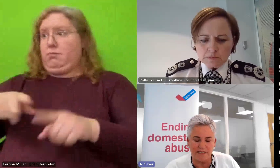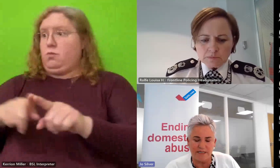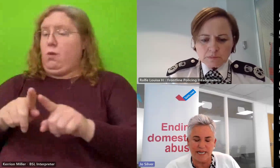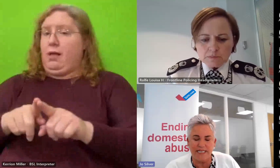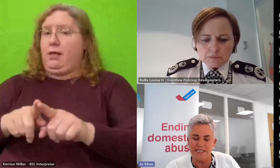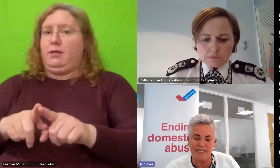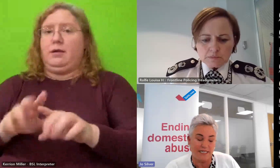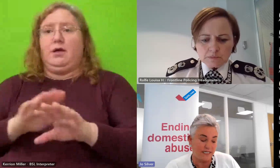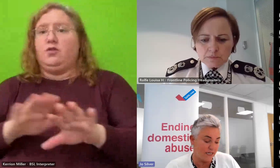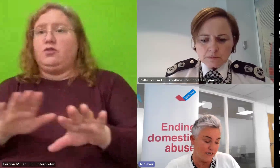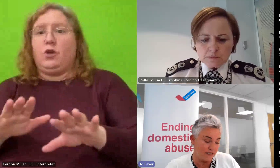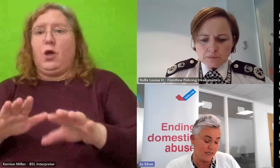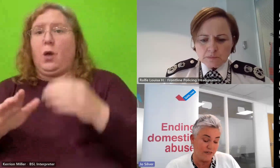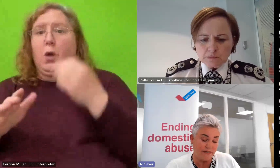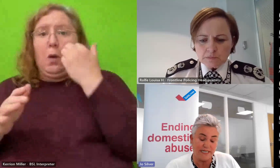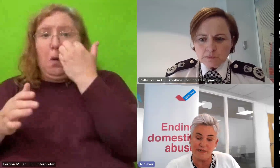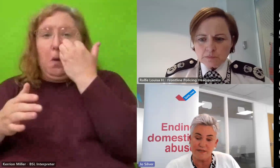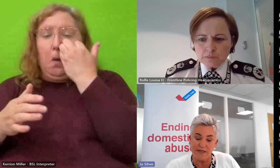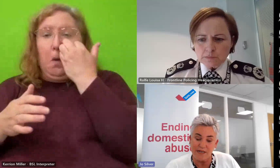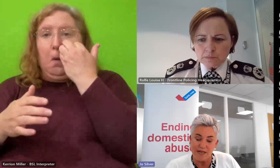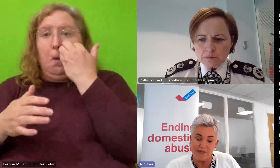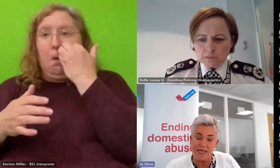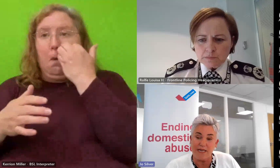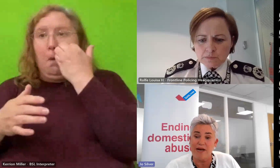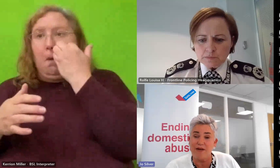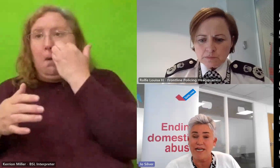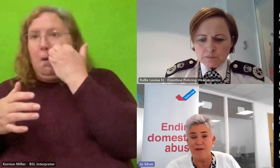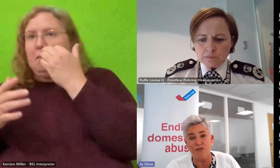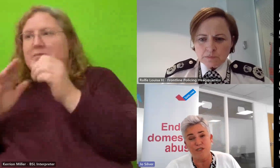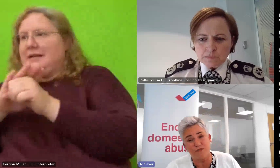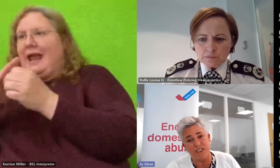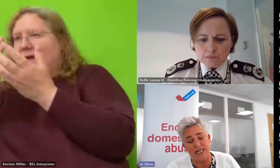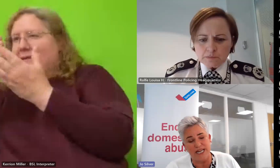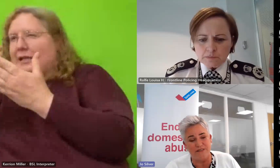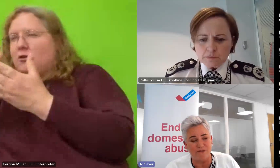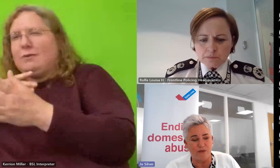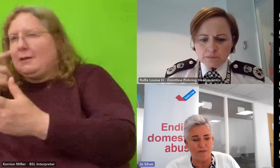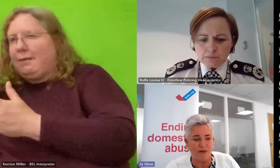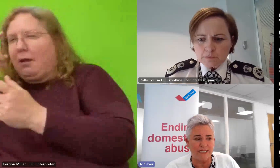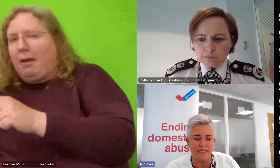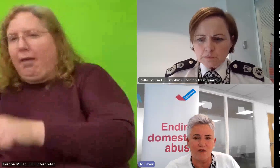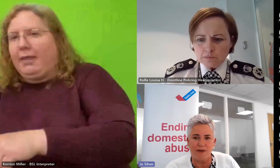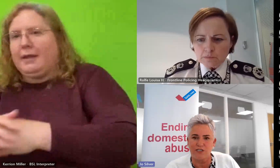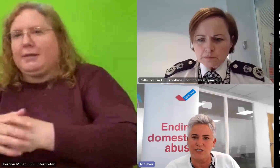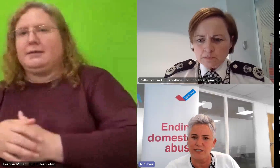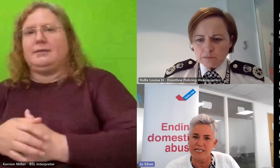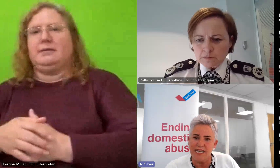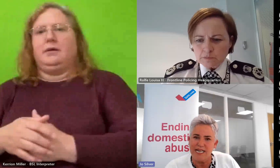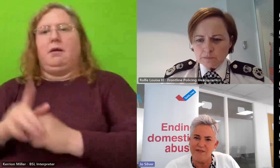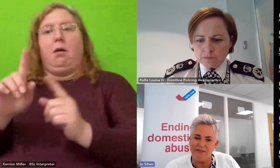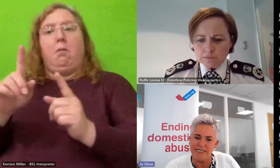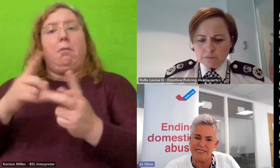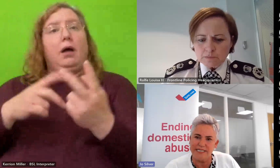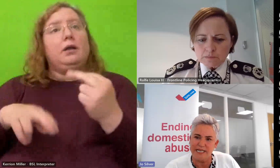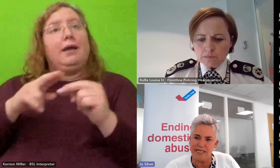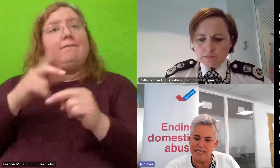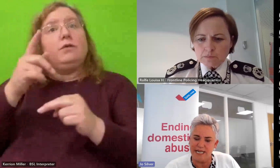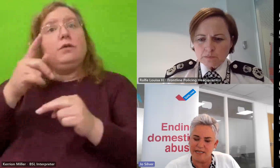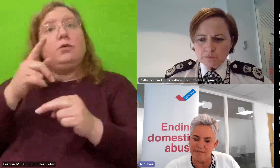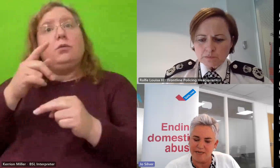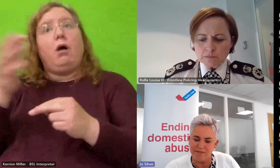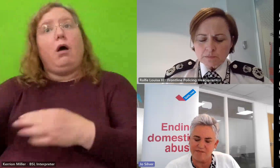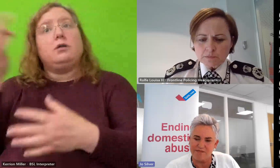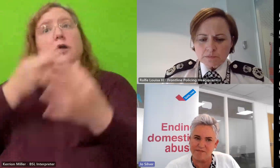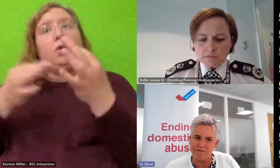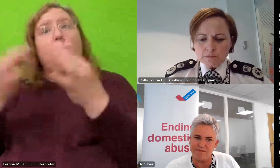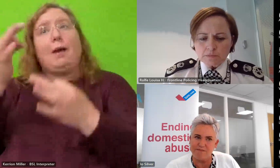any case studies that you need to think about. And I would appreciate if, when we're asking questions, if there is detail in